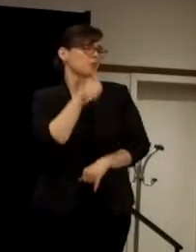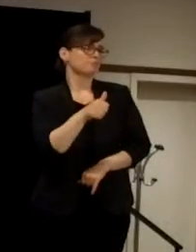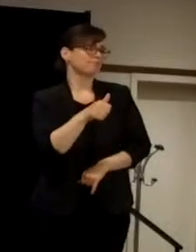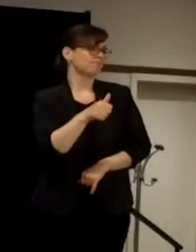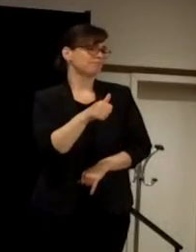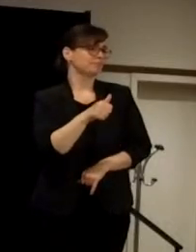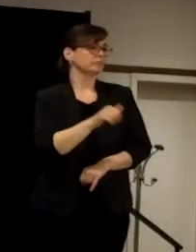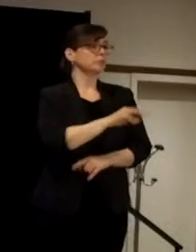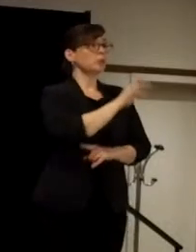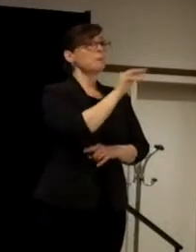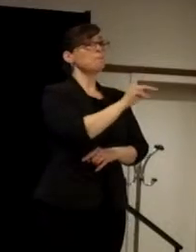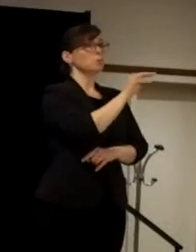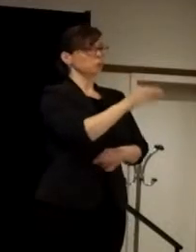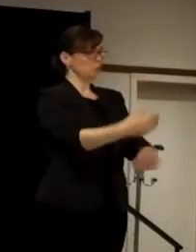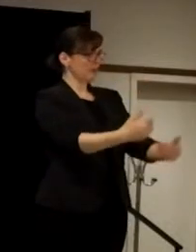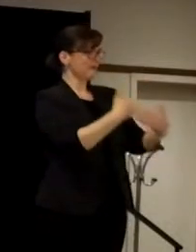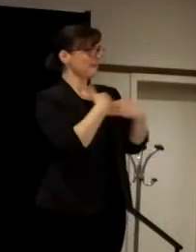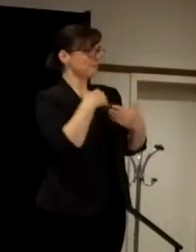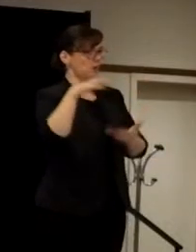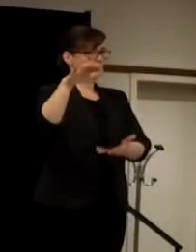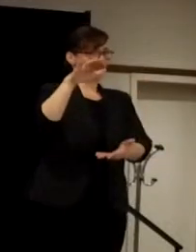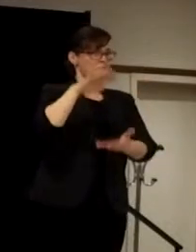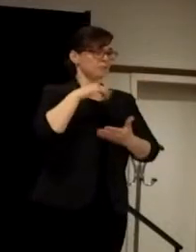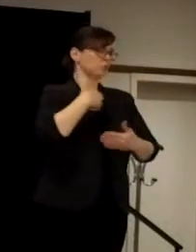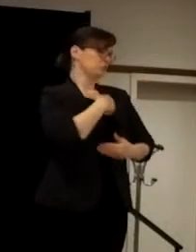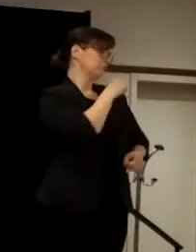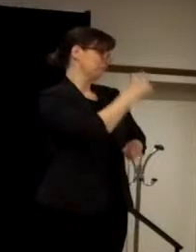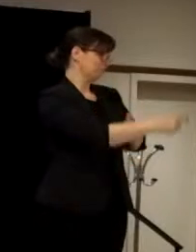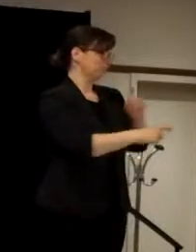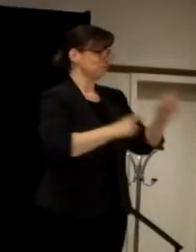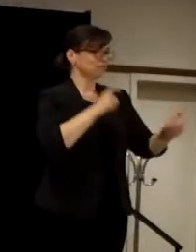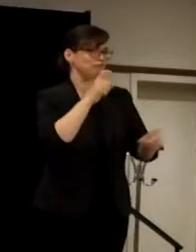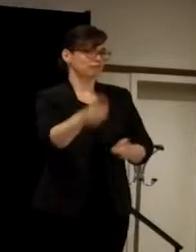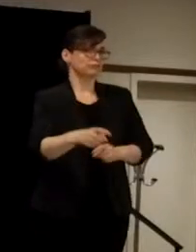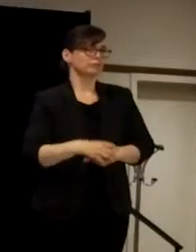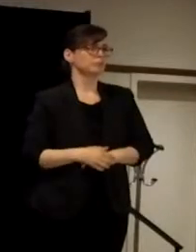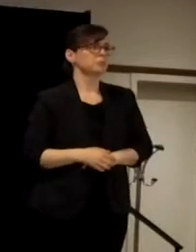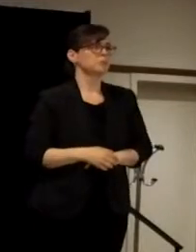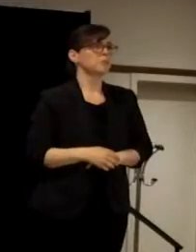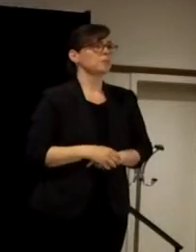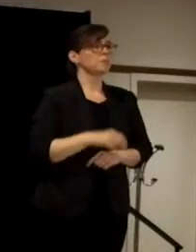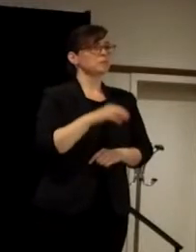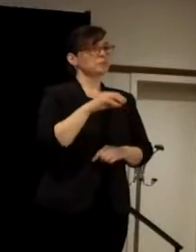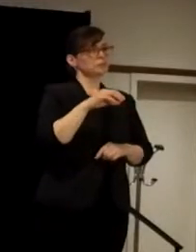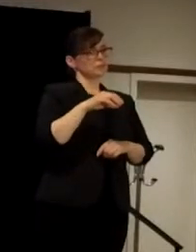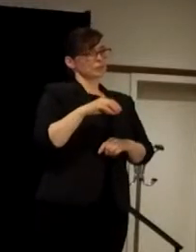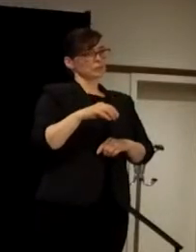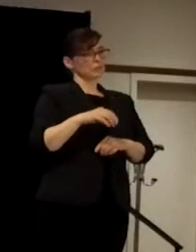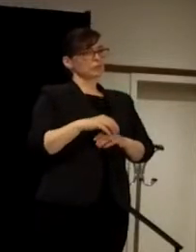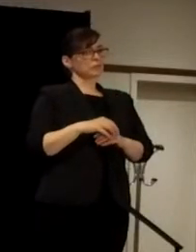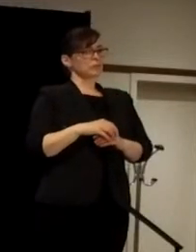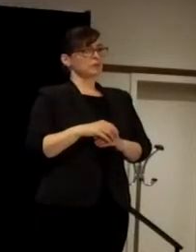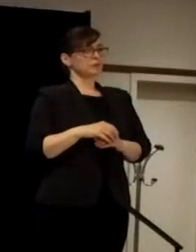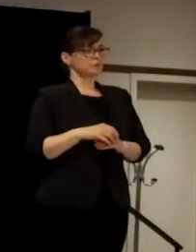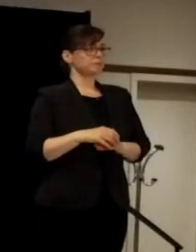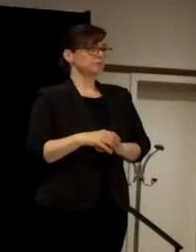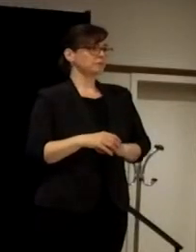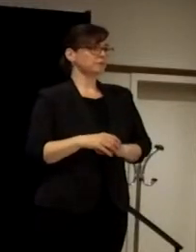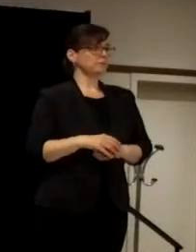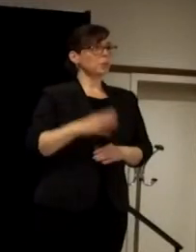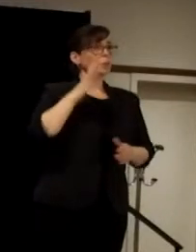where what everybody is getting. So again, we'll do Moderna clinics, and then next week the pop-up clinics will most likely